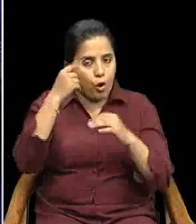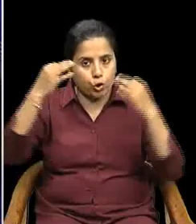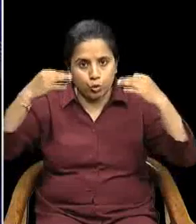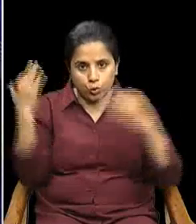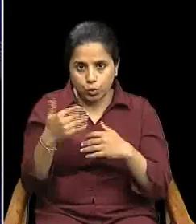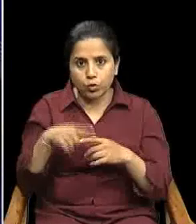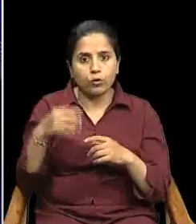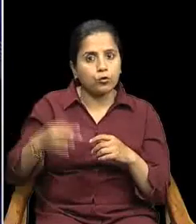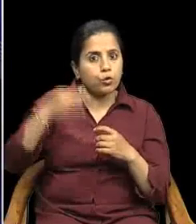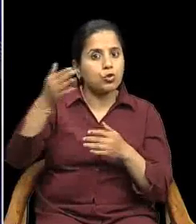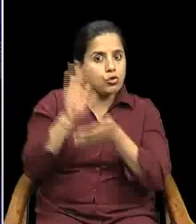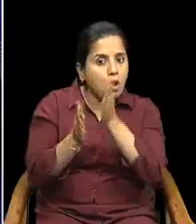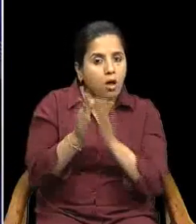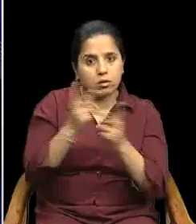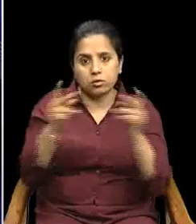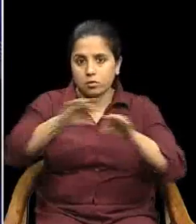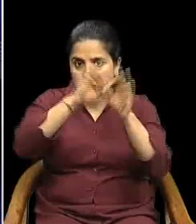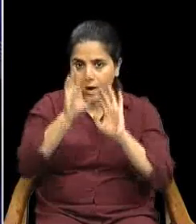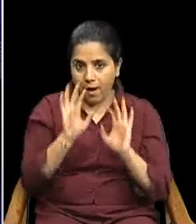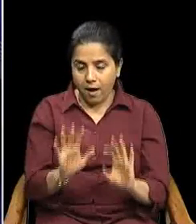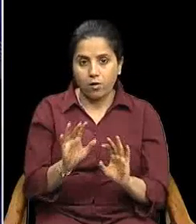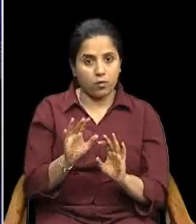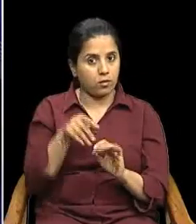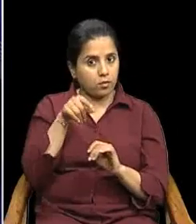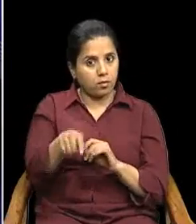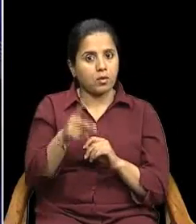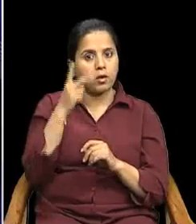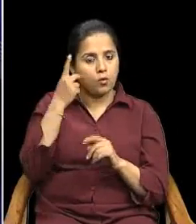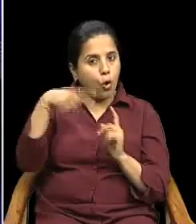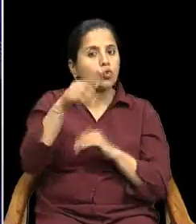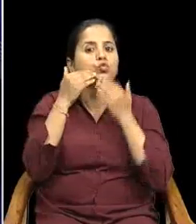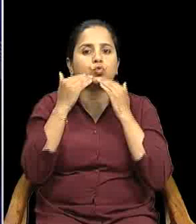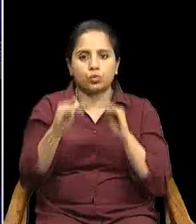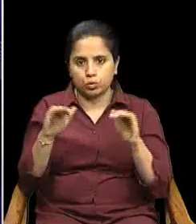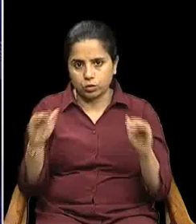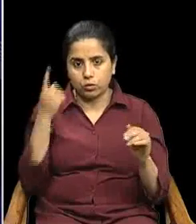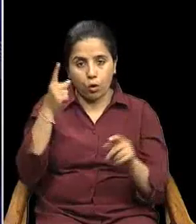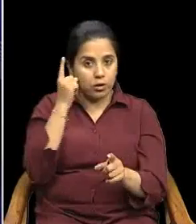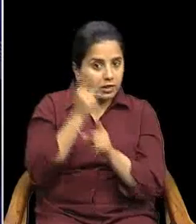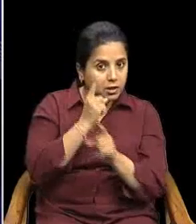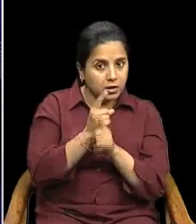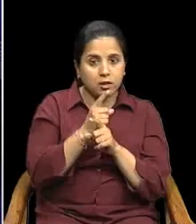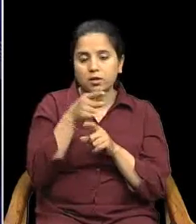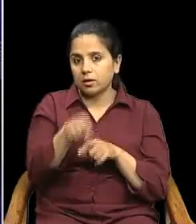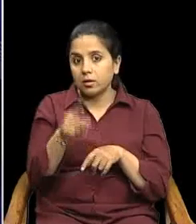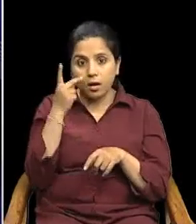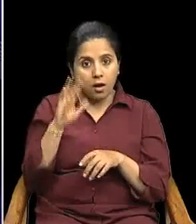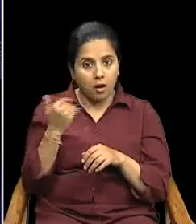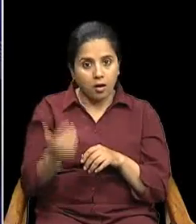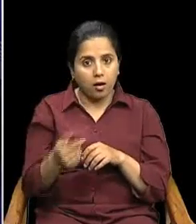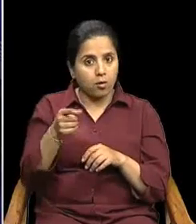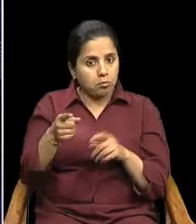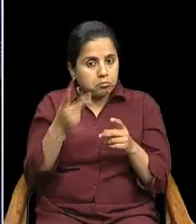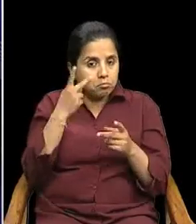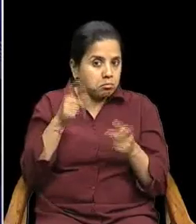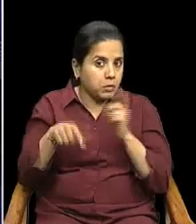and the future challenges. And this is for the students. For the teachers, it is